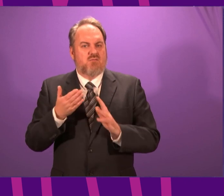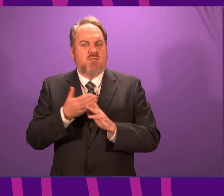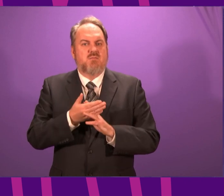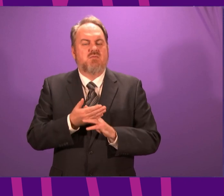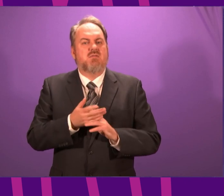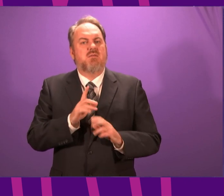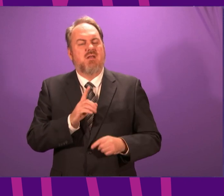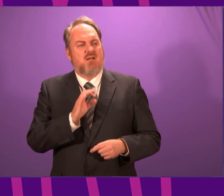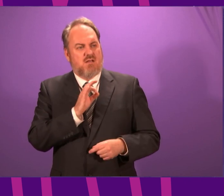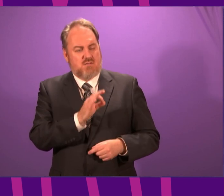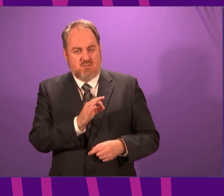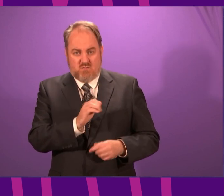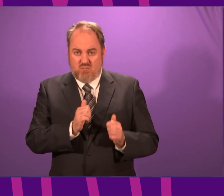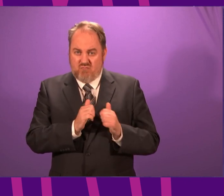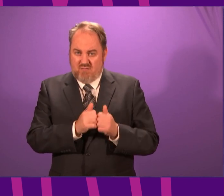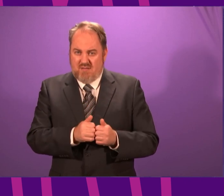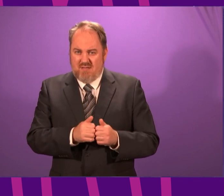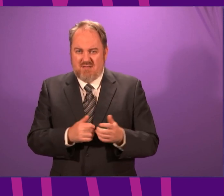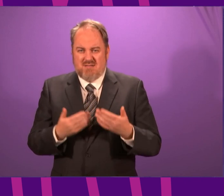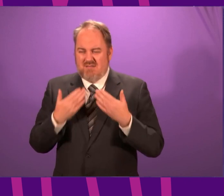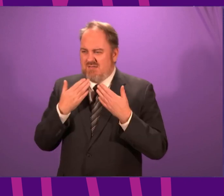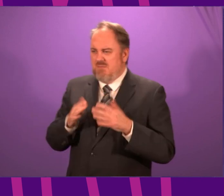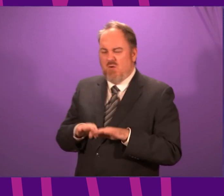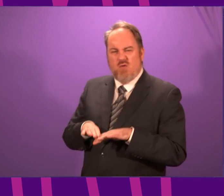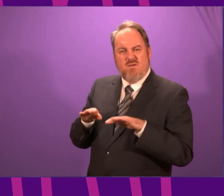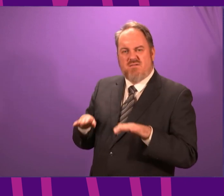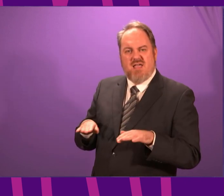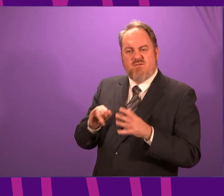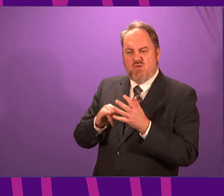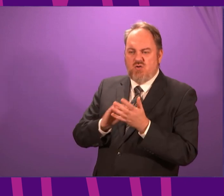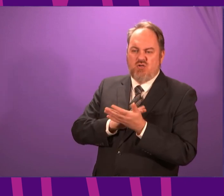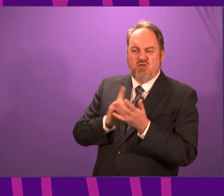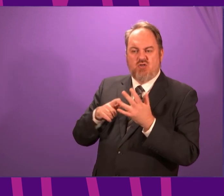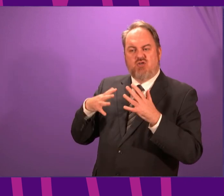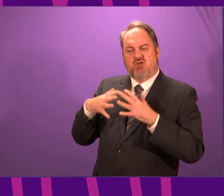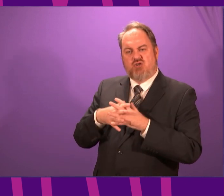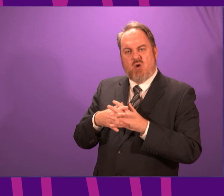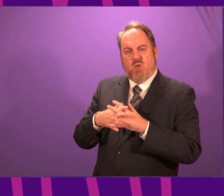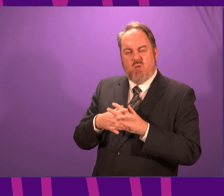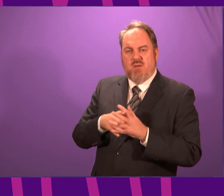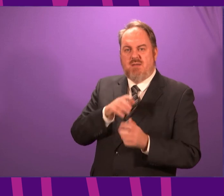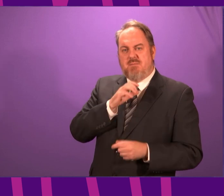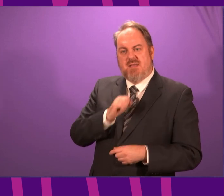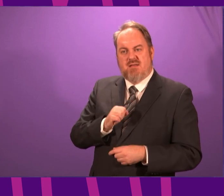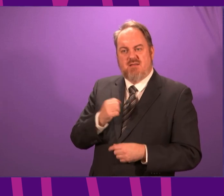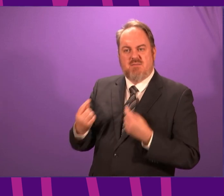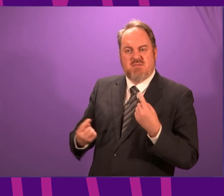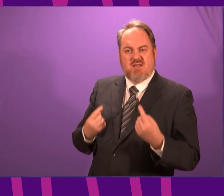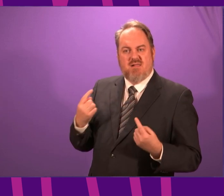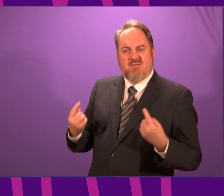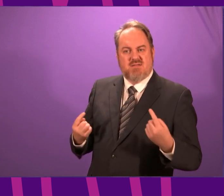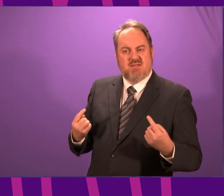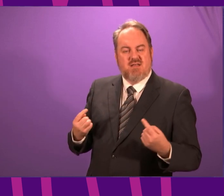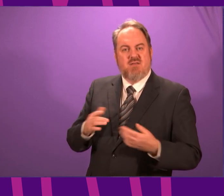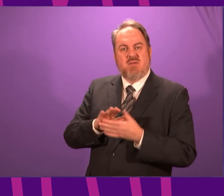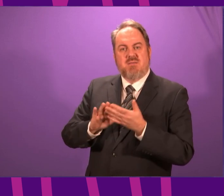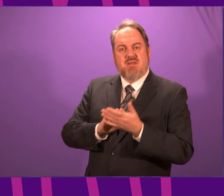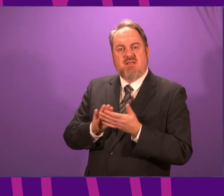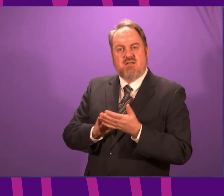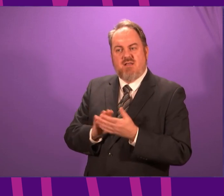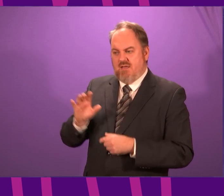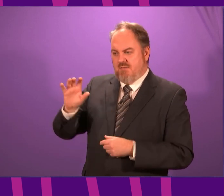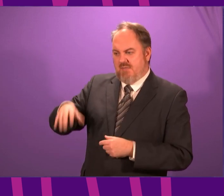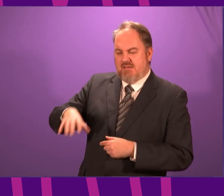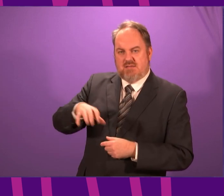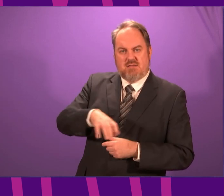the member agree with me that it is unfair for showmen that their businesses are unable to qualify for COVID grants because their premises are